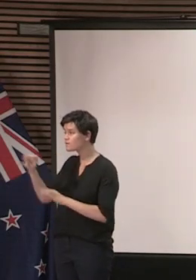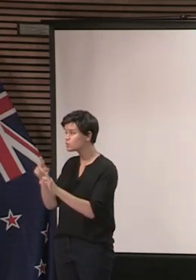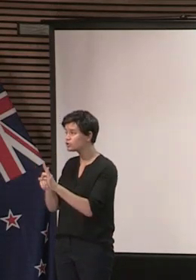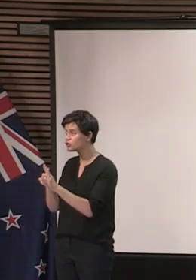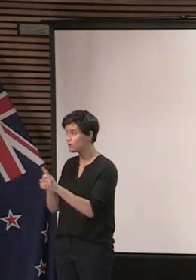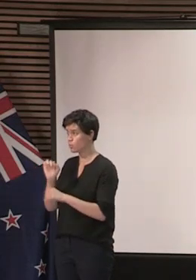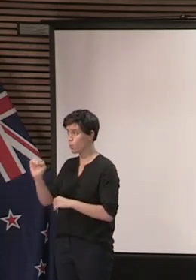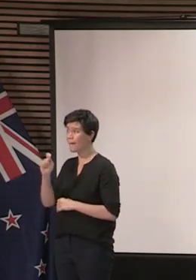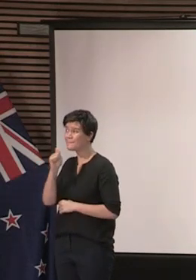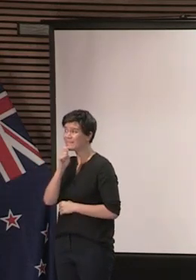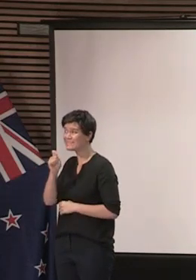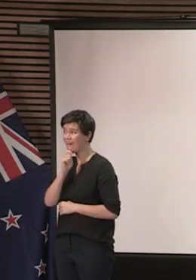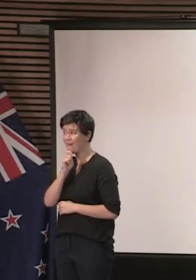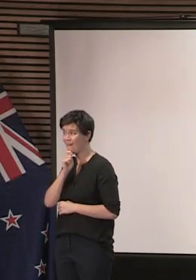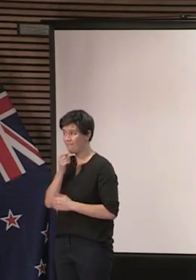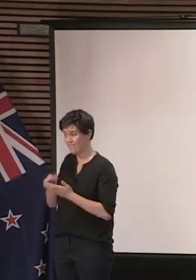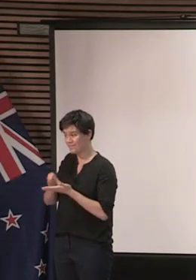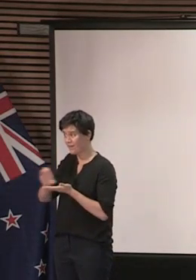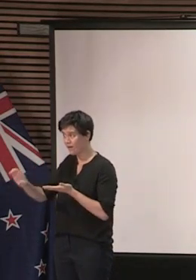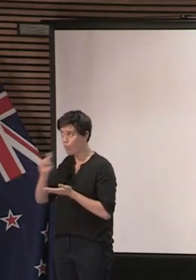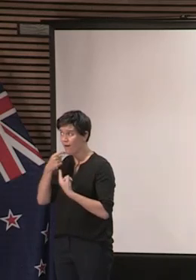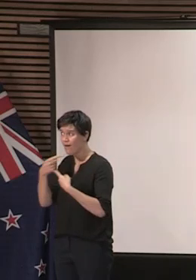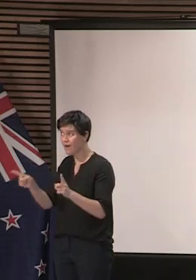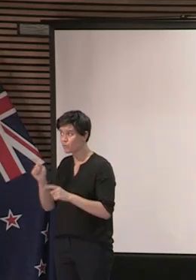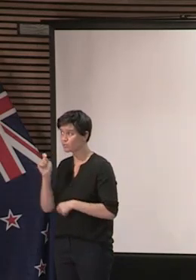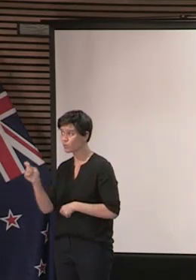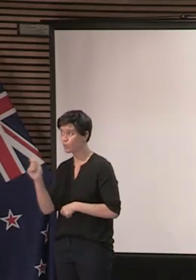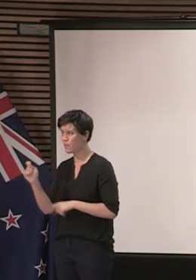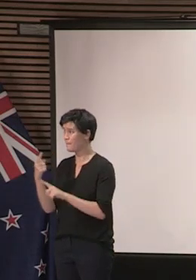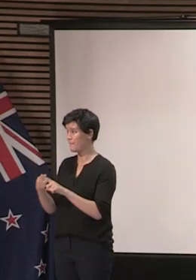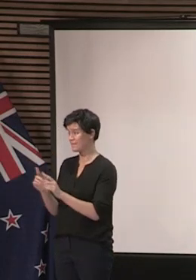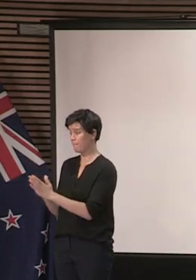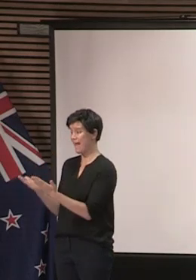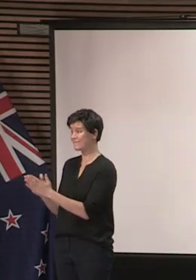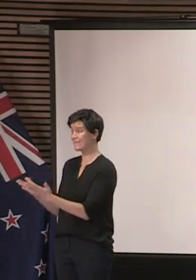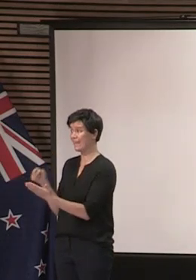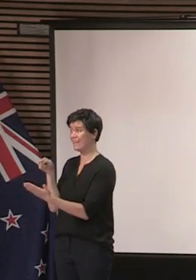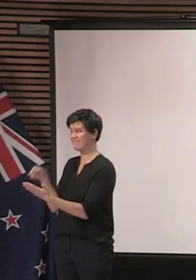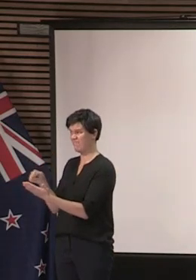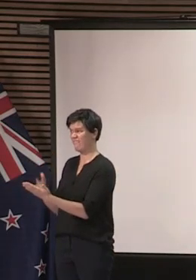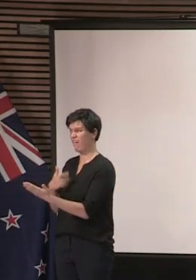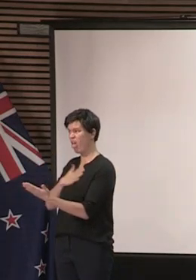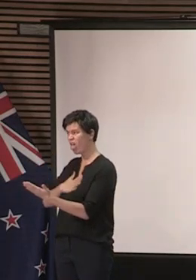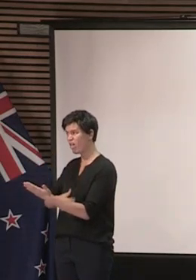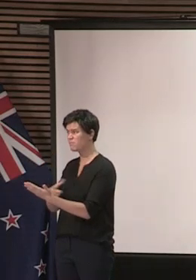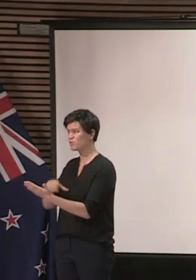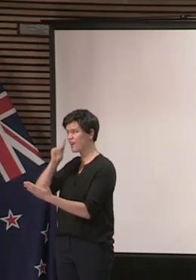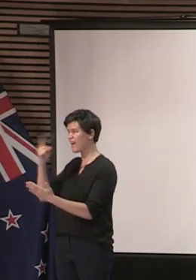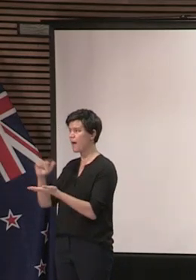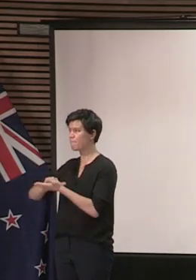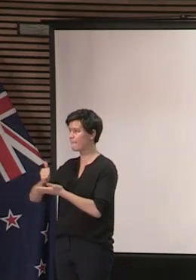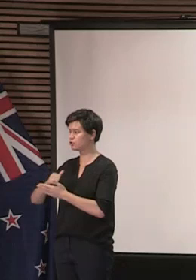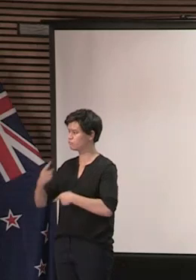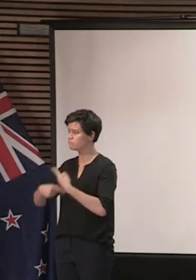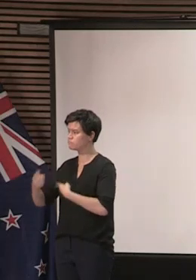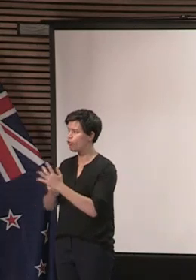support package, and will that also include support for magazines who feel pretty aggrieved being left out of publication during level 4? Obviously, the